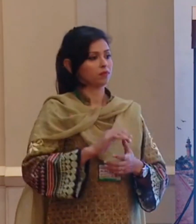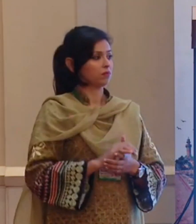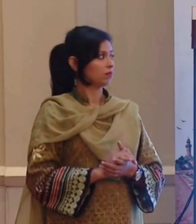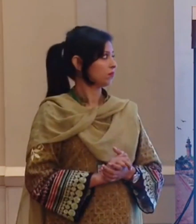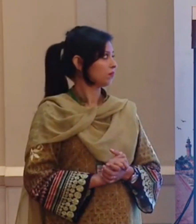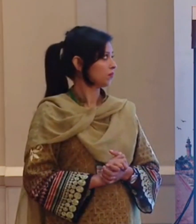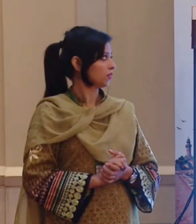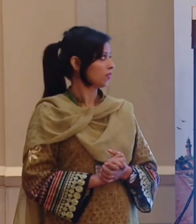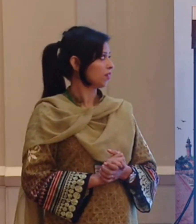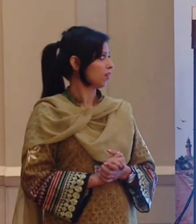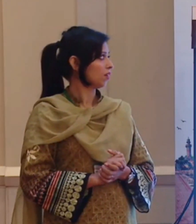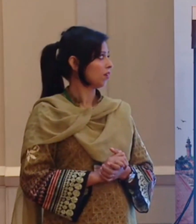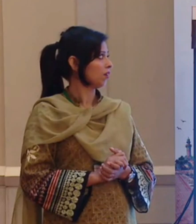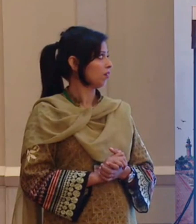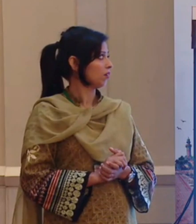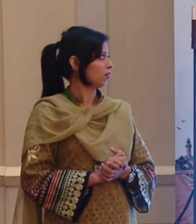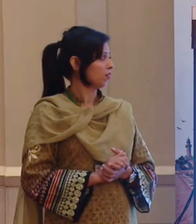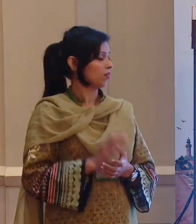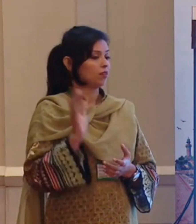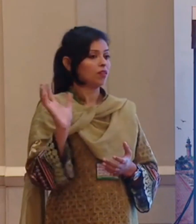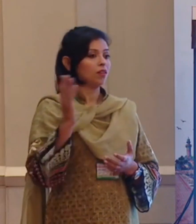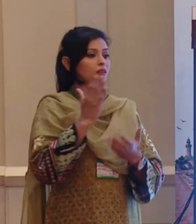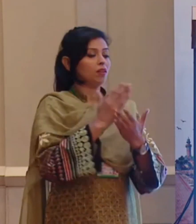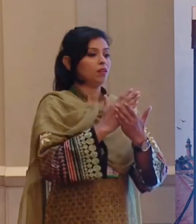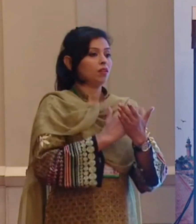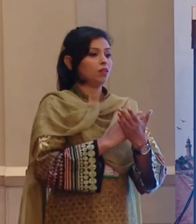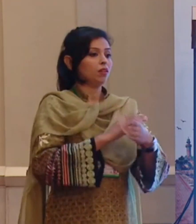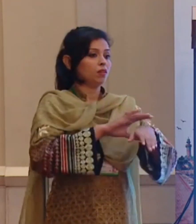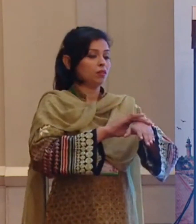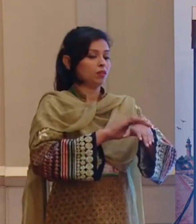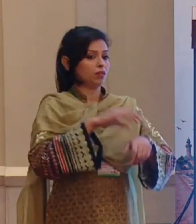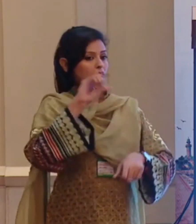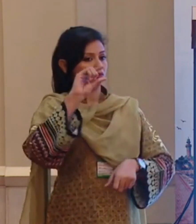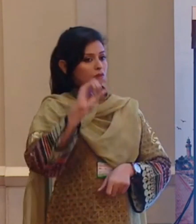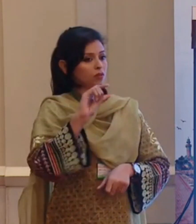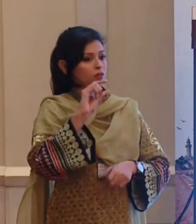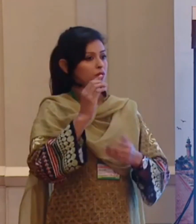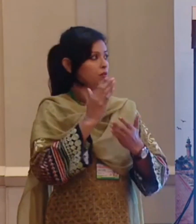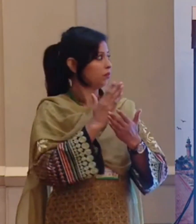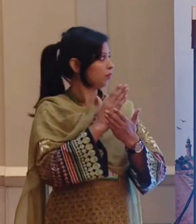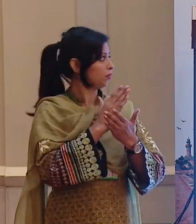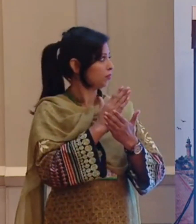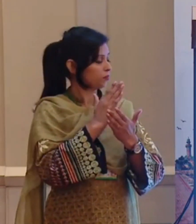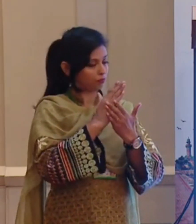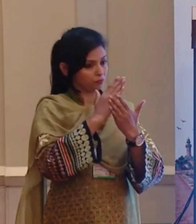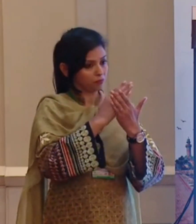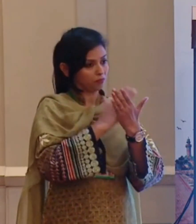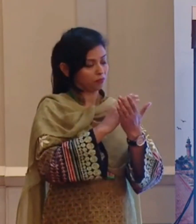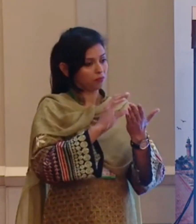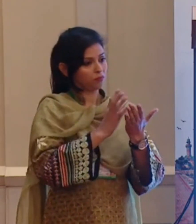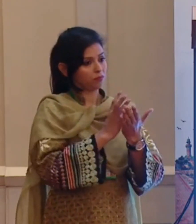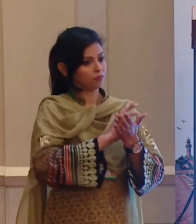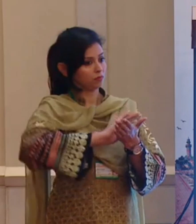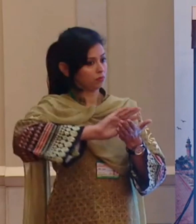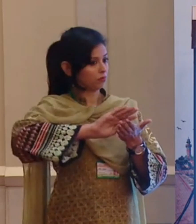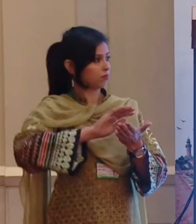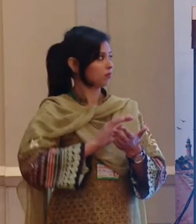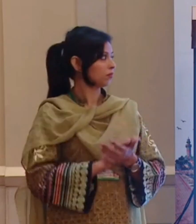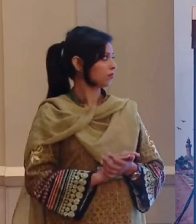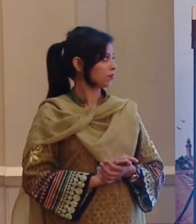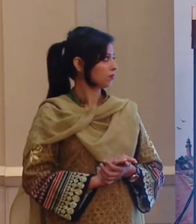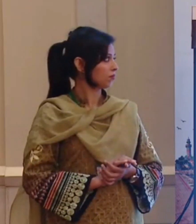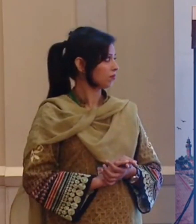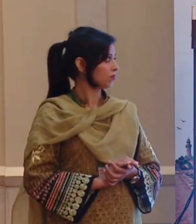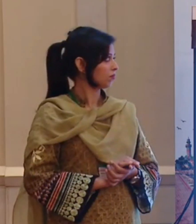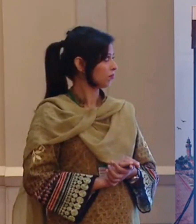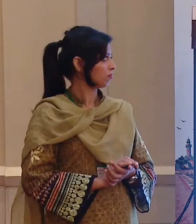a Revian case. Remove a small segment from the vomer bone, posterior part of the septum, but not